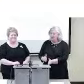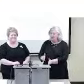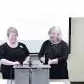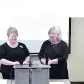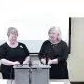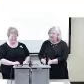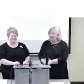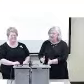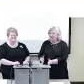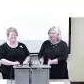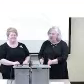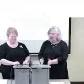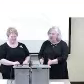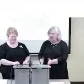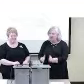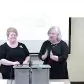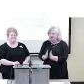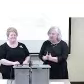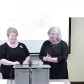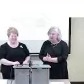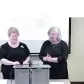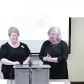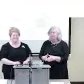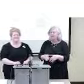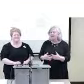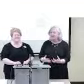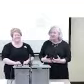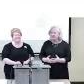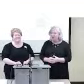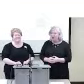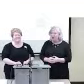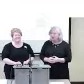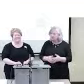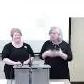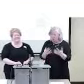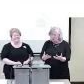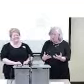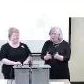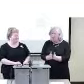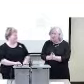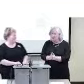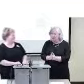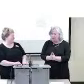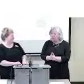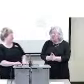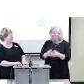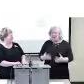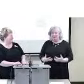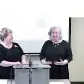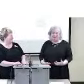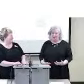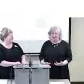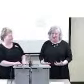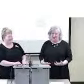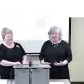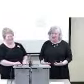want to make an 85 or higher that's the measure an achievable goal you know what you can do we